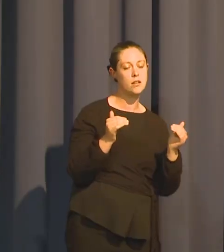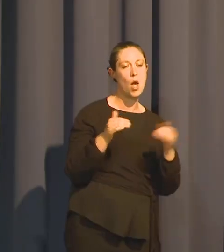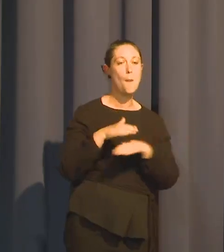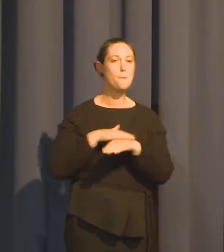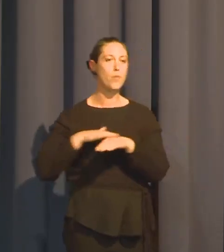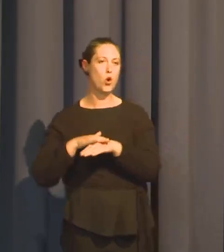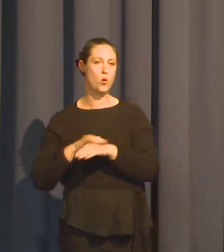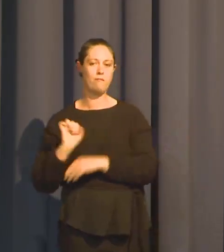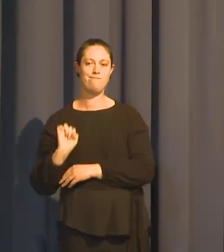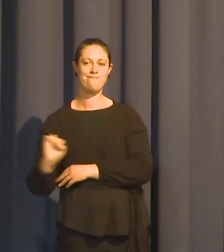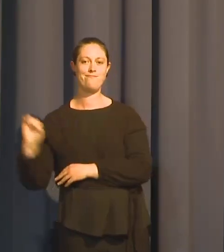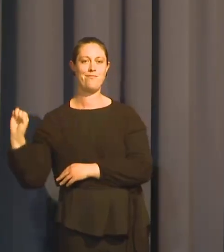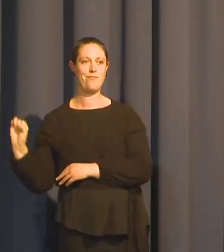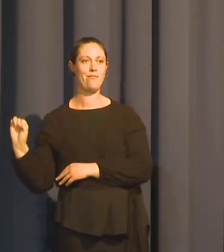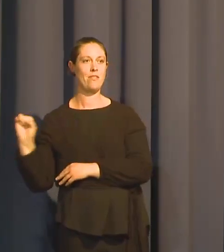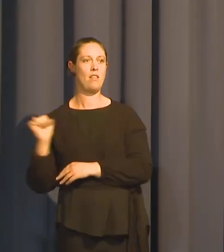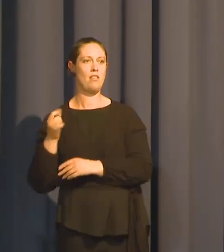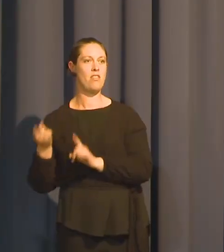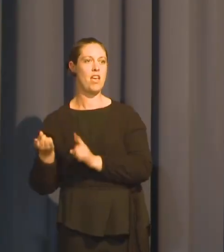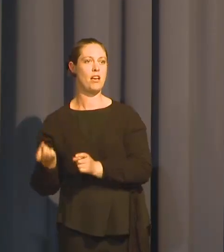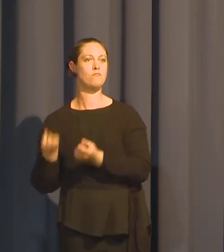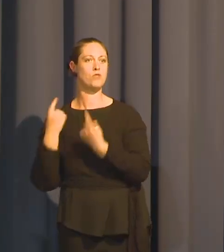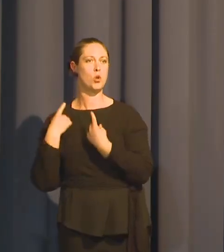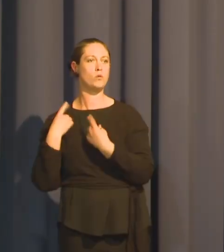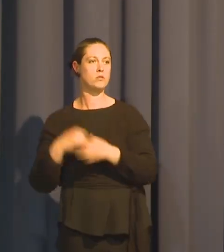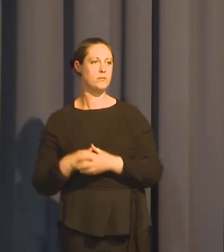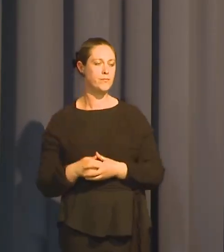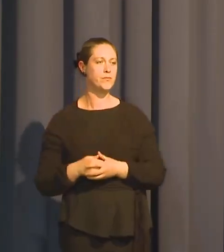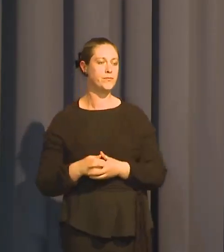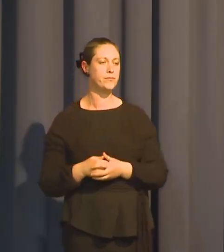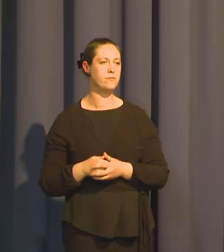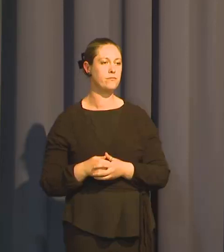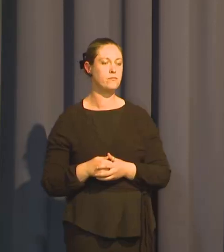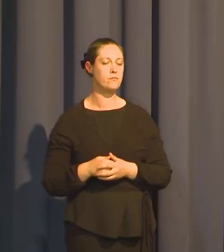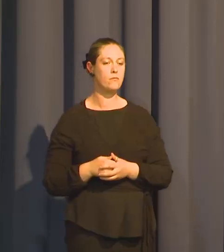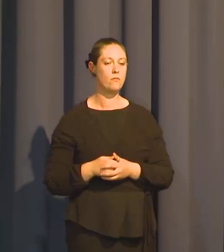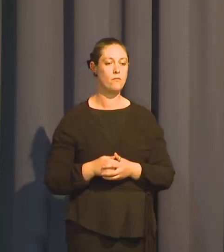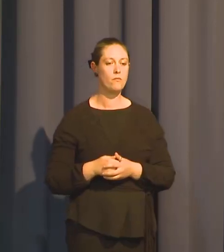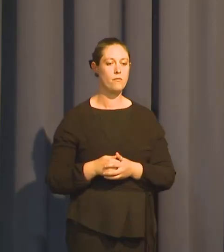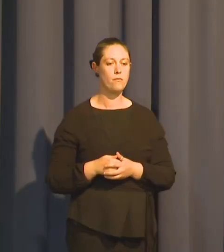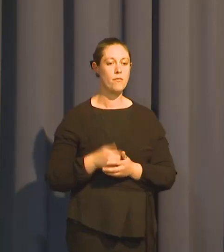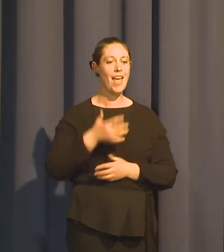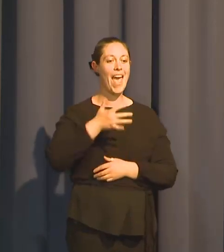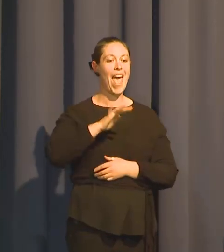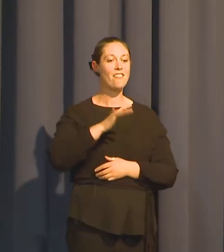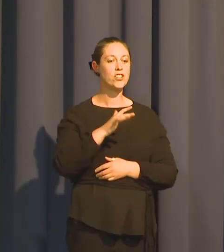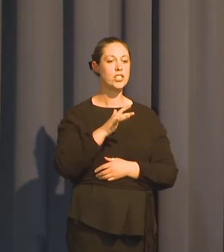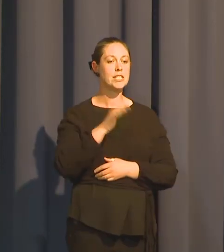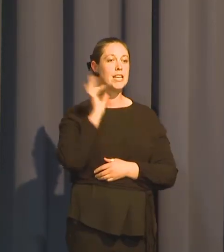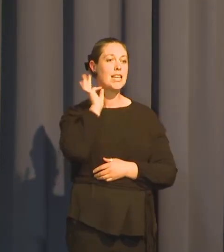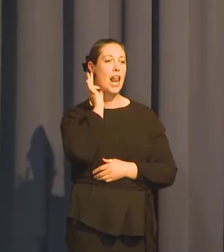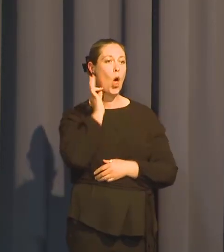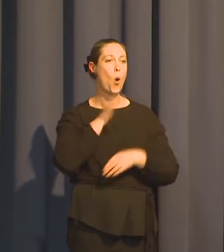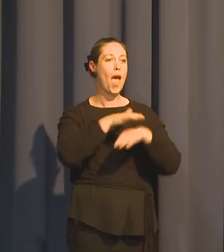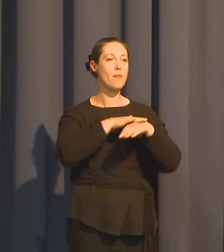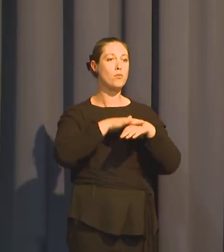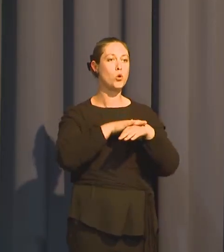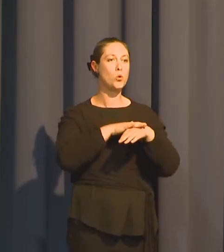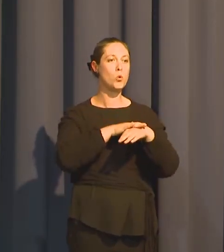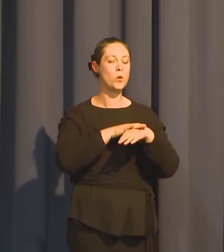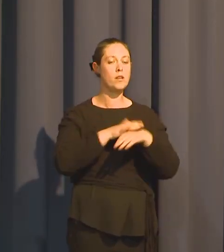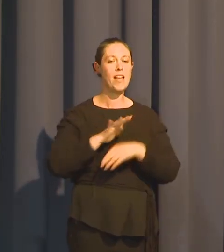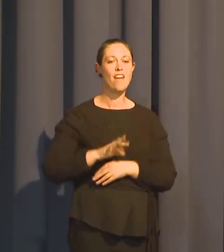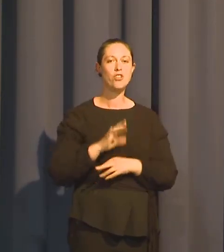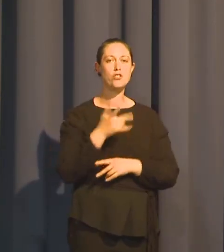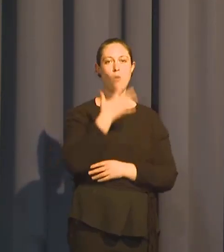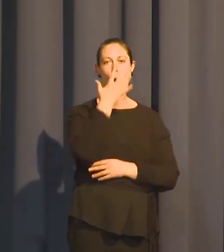And the solid lines that you can see there in yellow and blue are the averages for the ages. And you can see